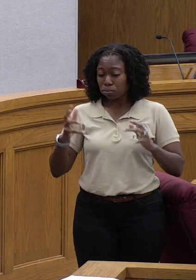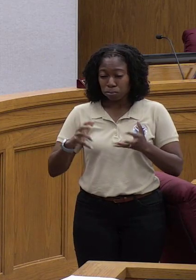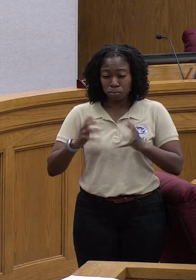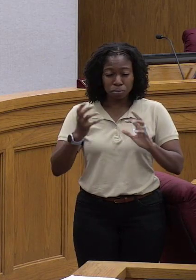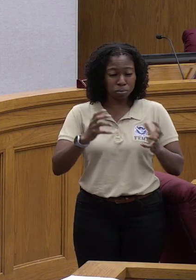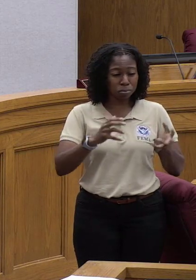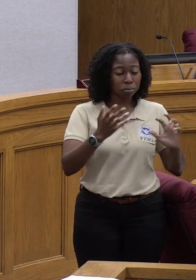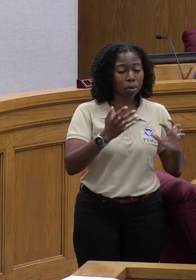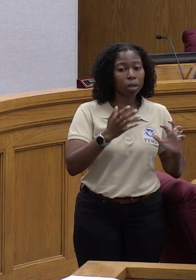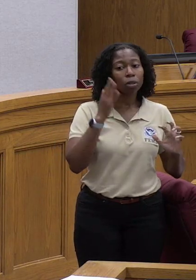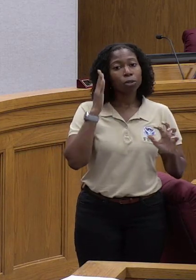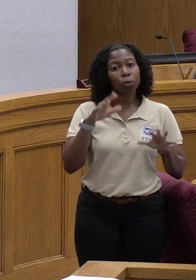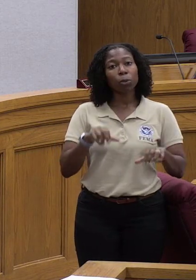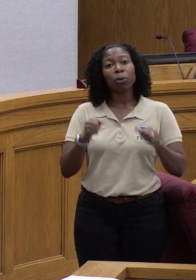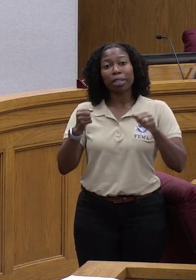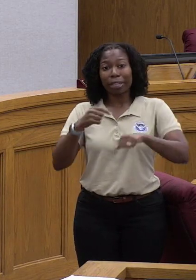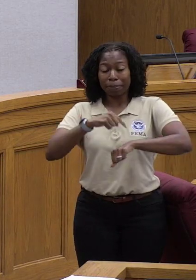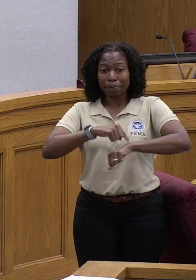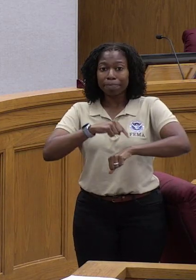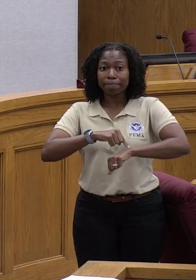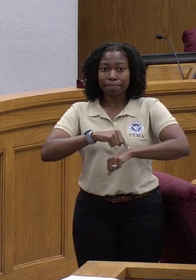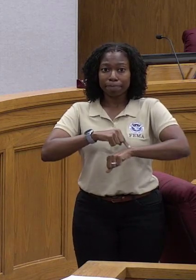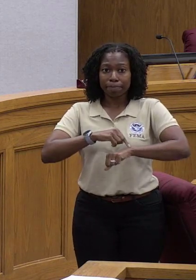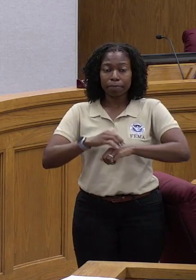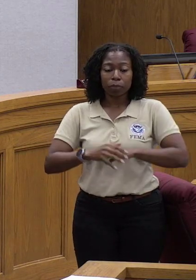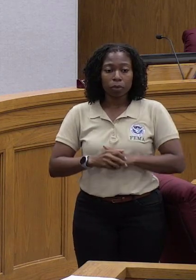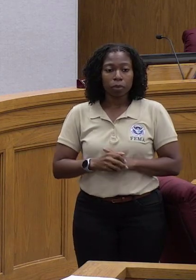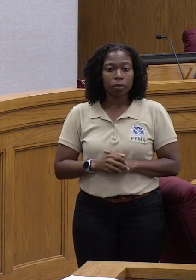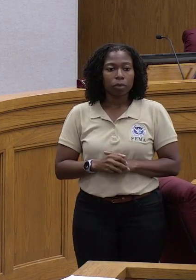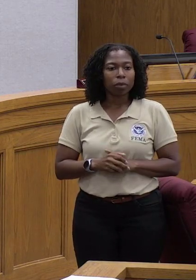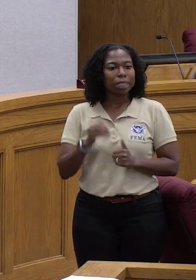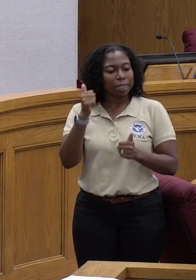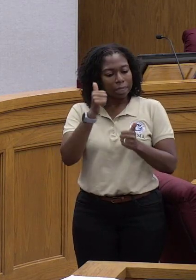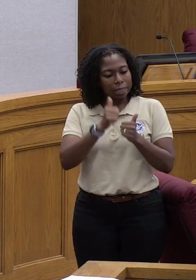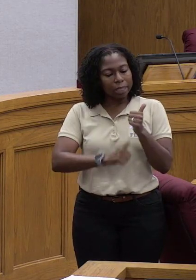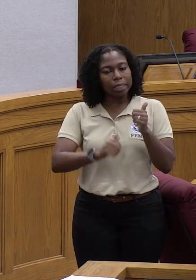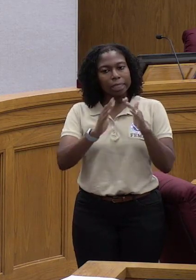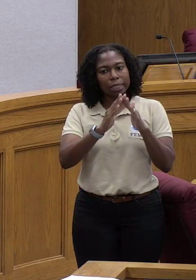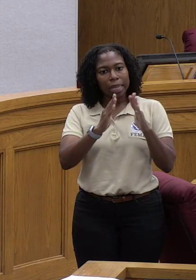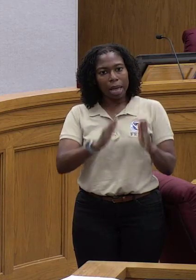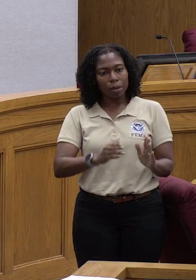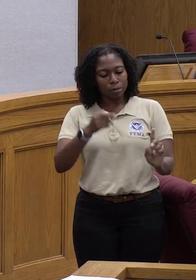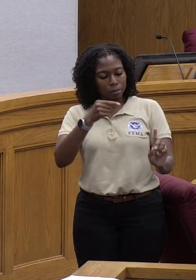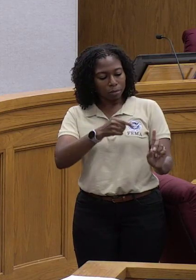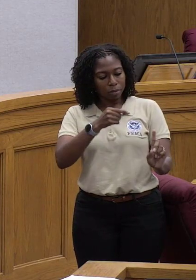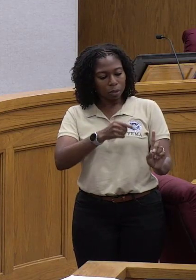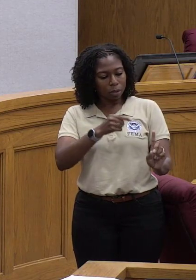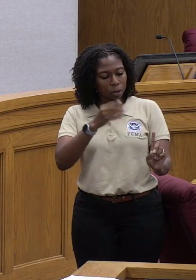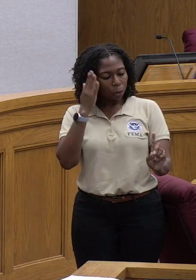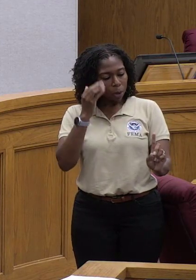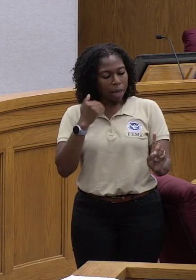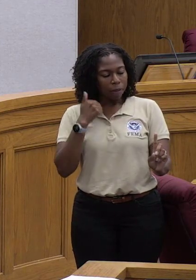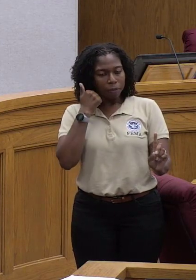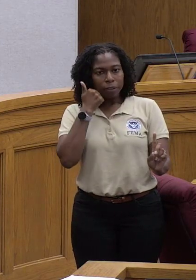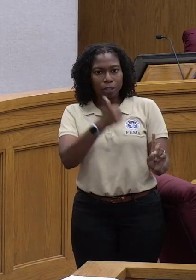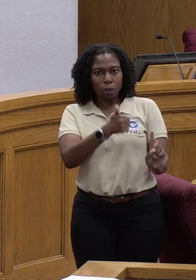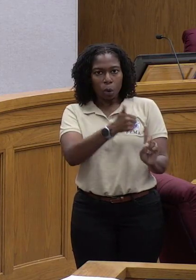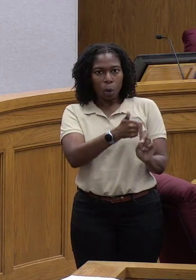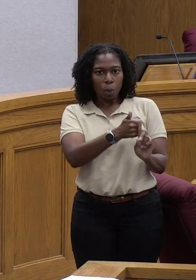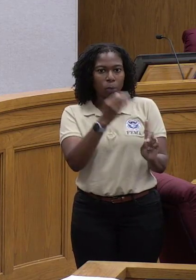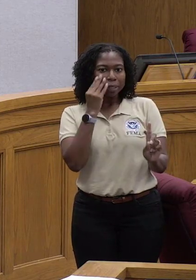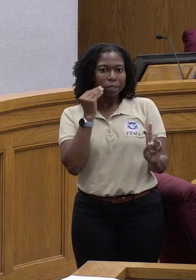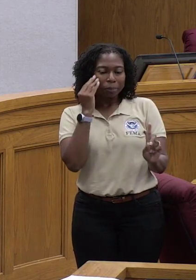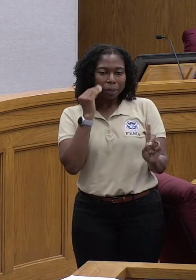to address the needs of each and every household, because every household is going to have their own journey when it comes to